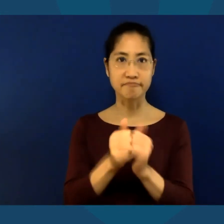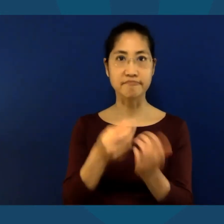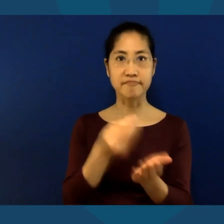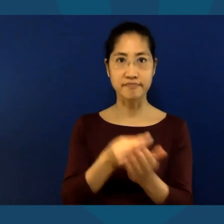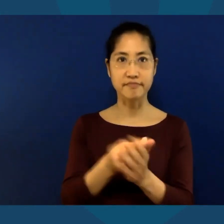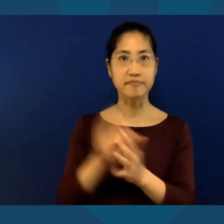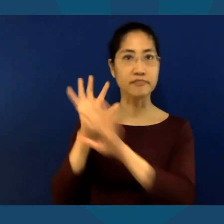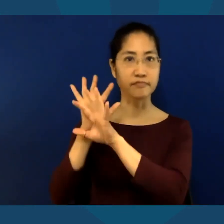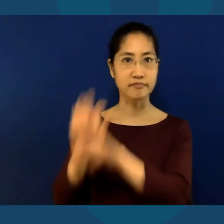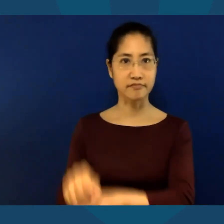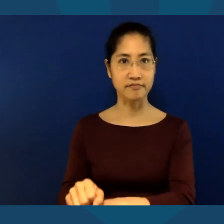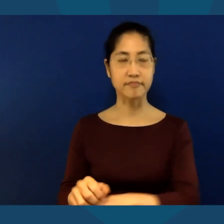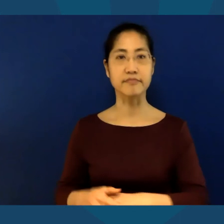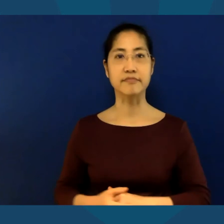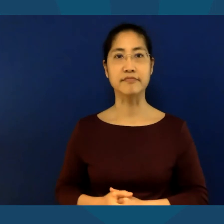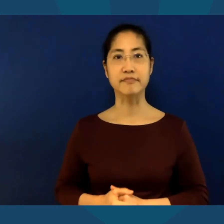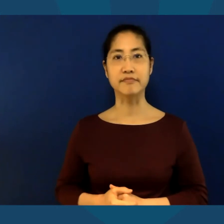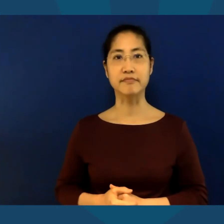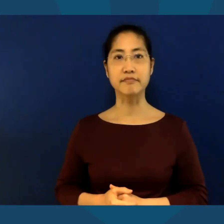Campaign funding, traditional.